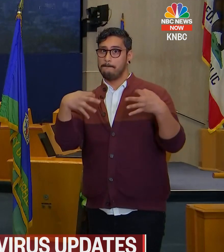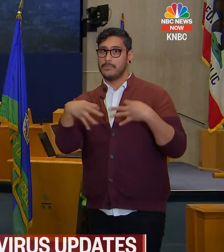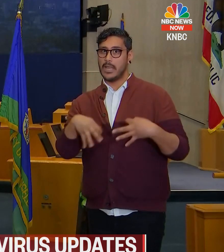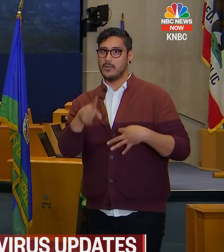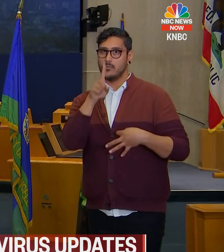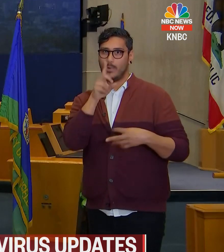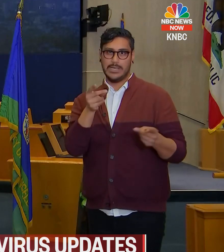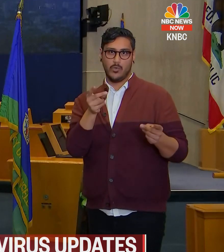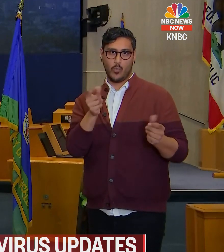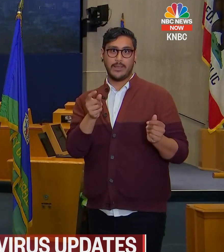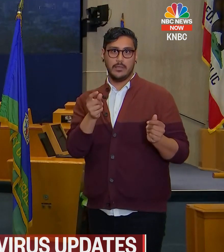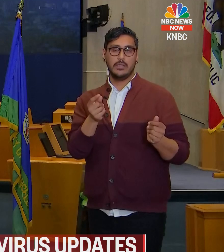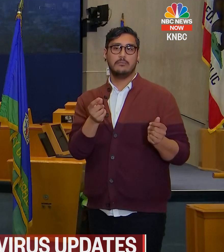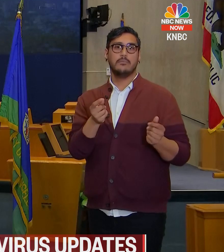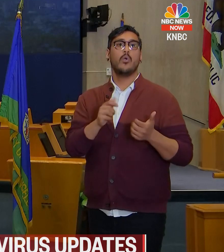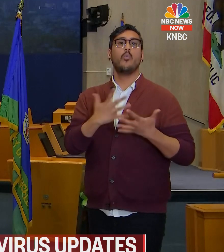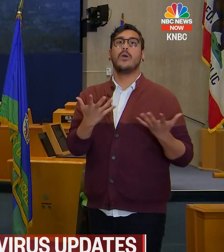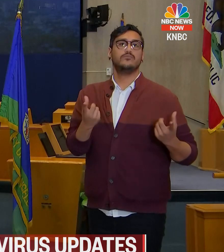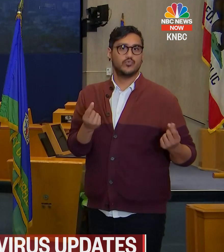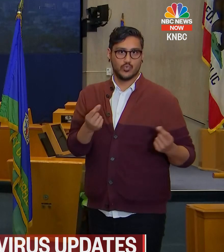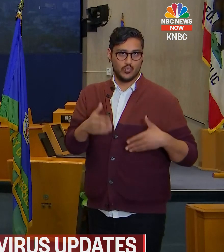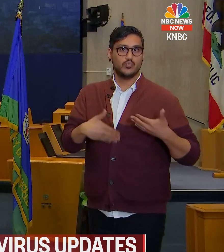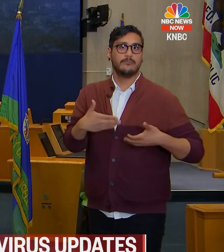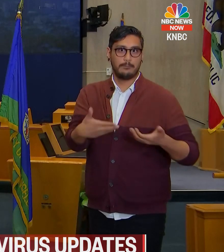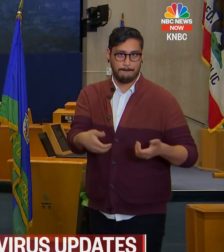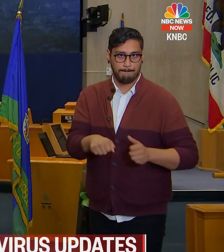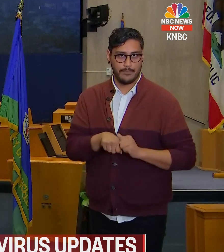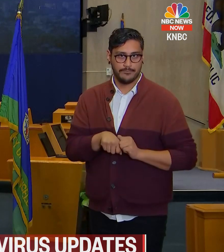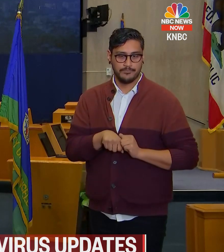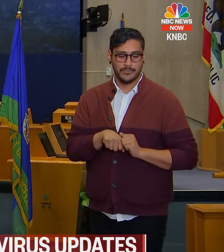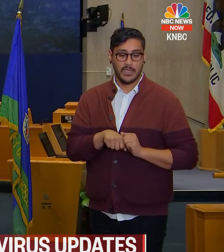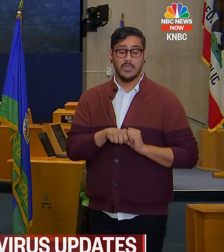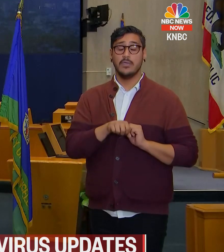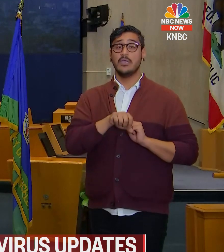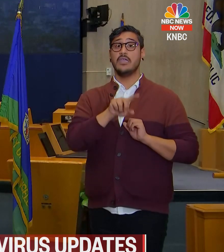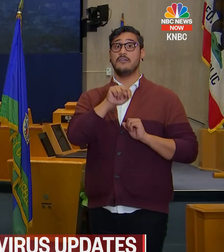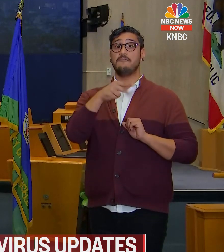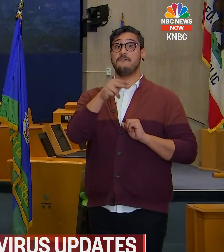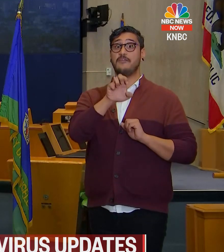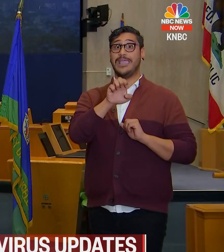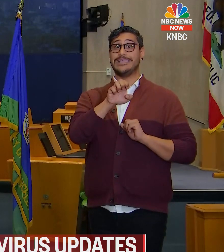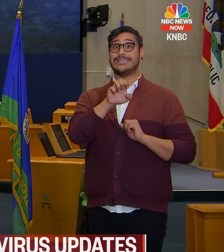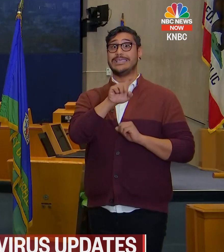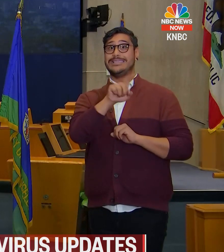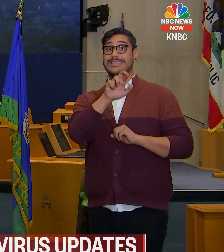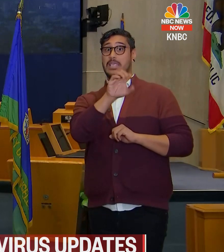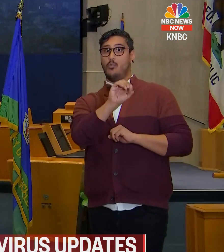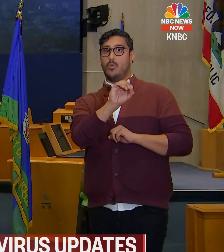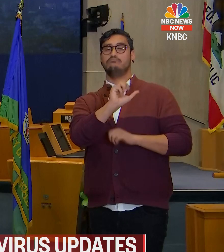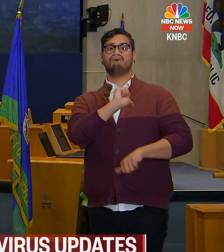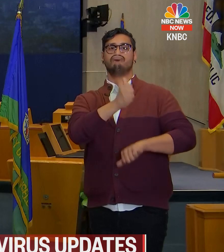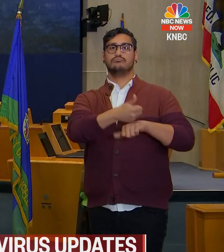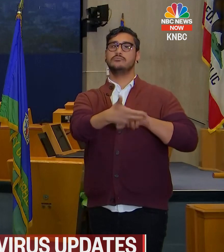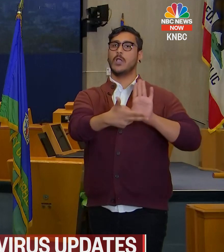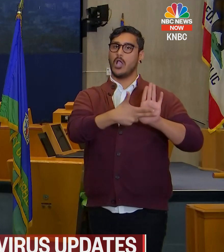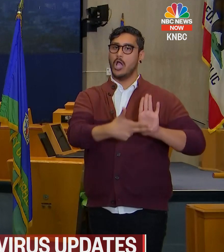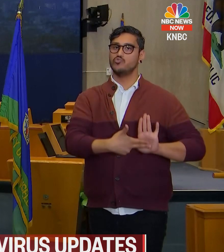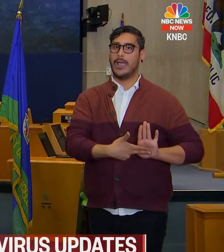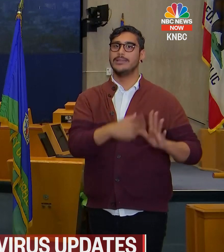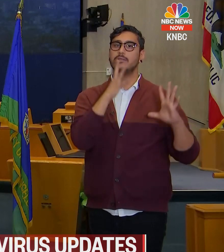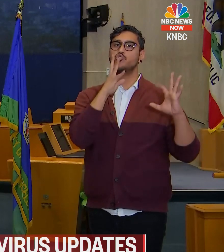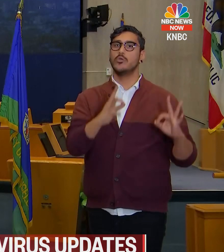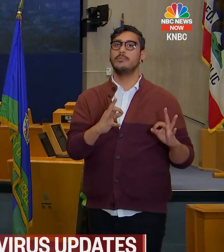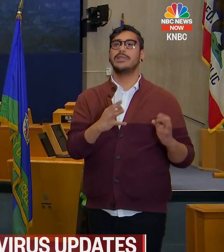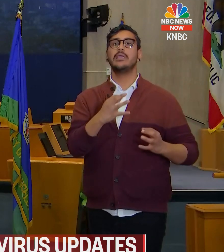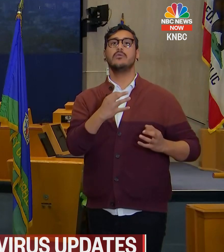the phased rollout approach that we're taking. Phase 0, as we call it, is establishing contracts and determining